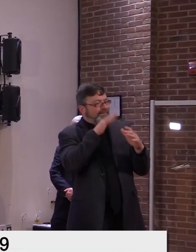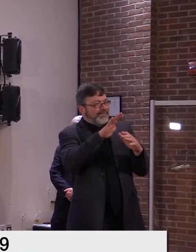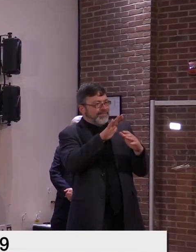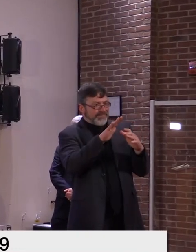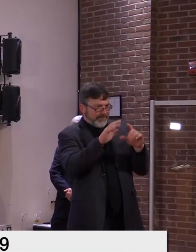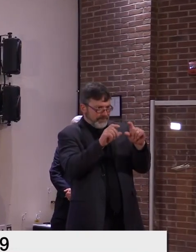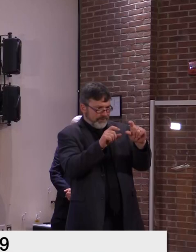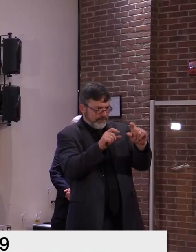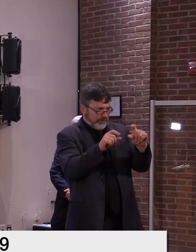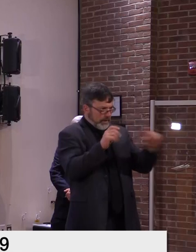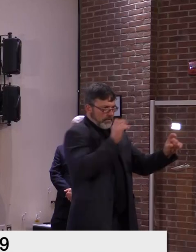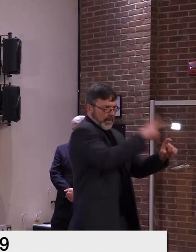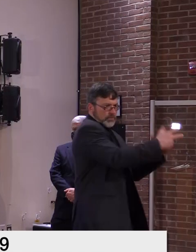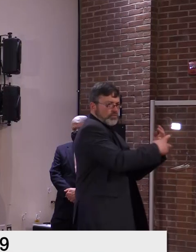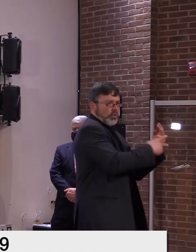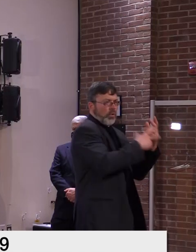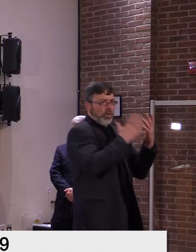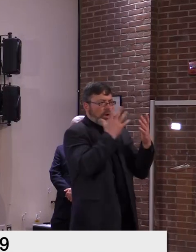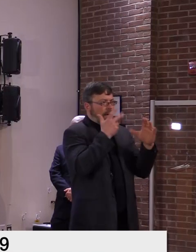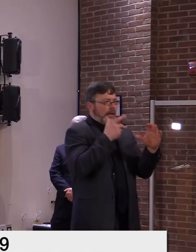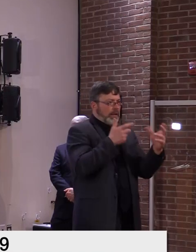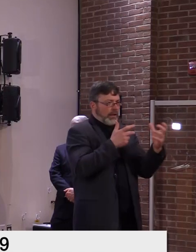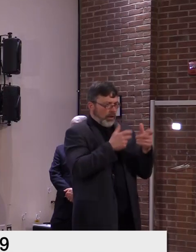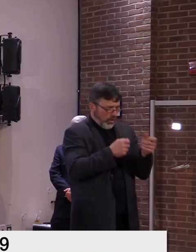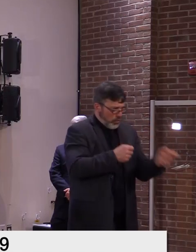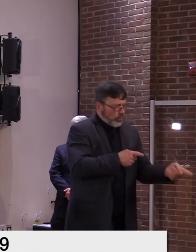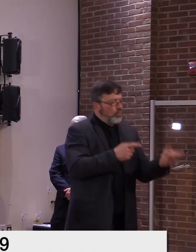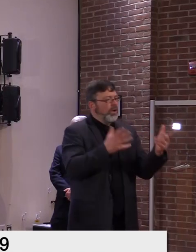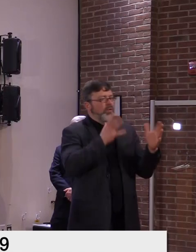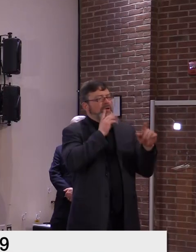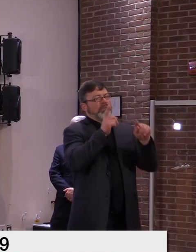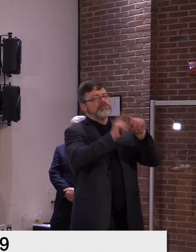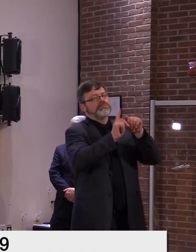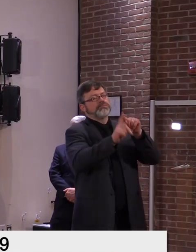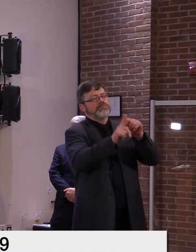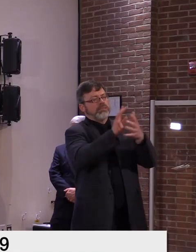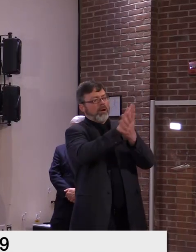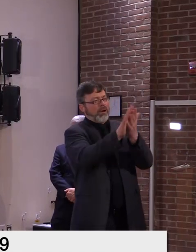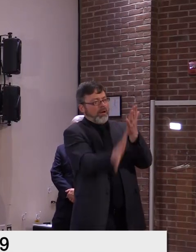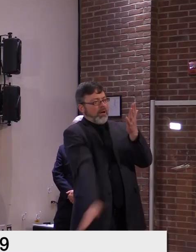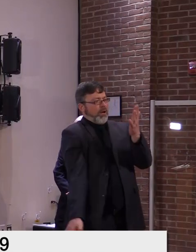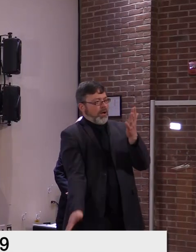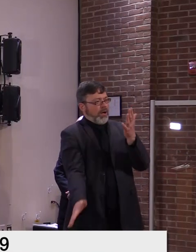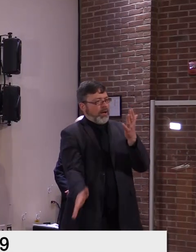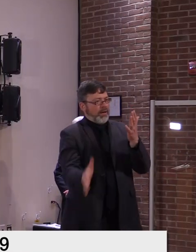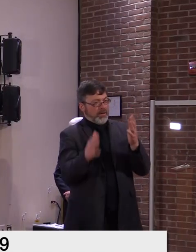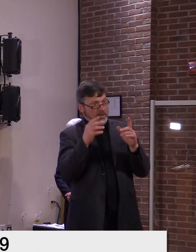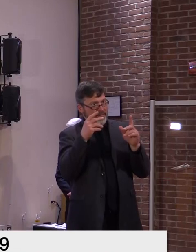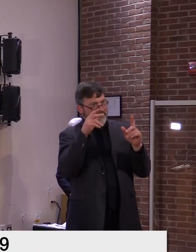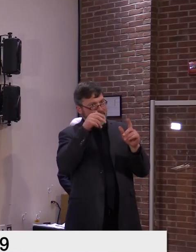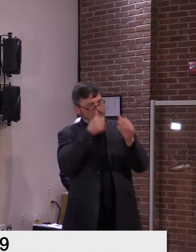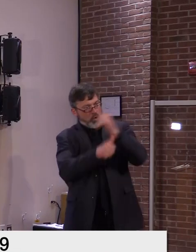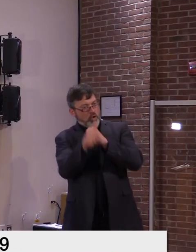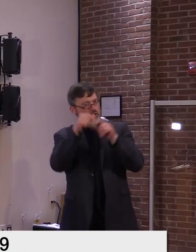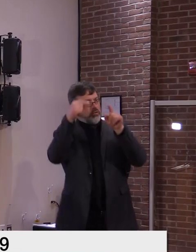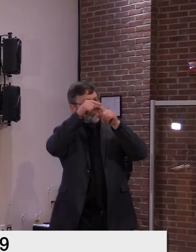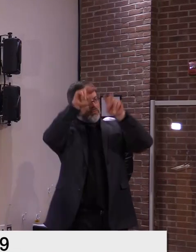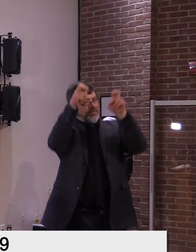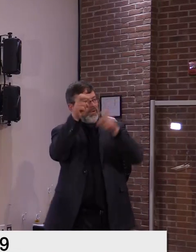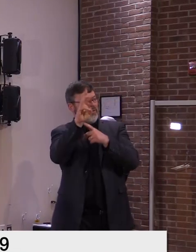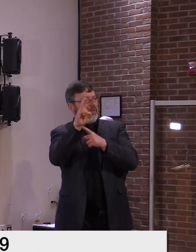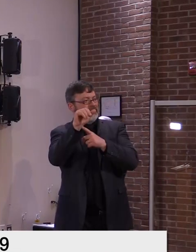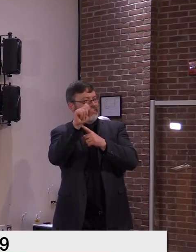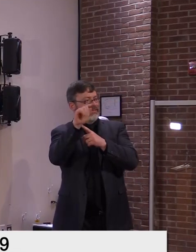vaccine administration, et cetera. So it's a broad term that has many possible components to